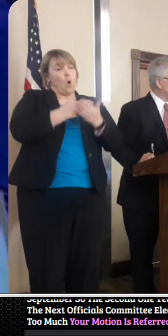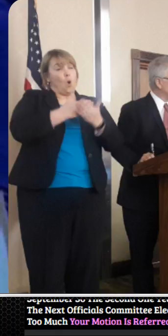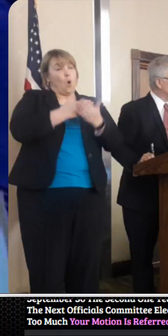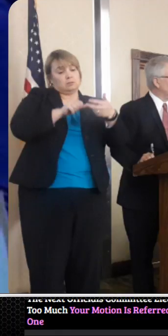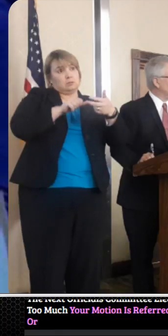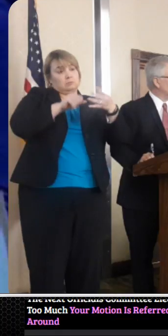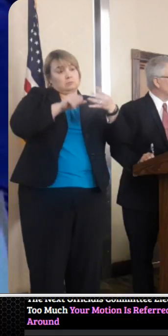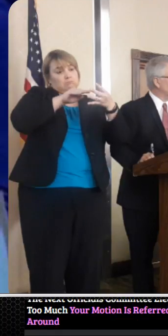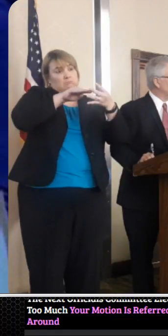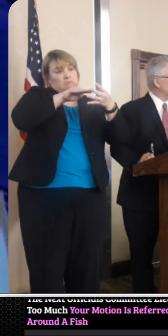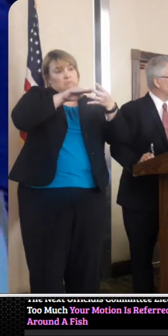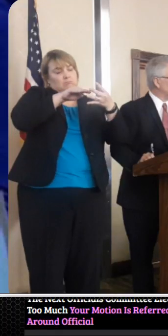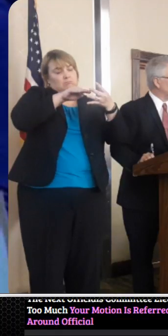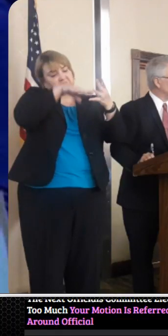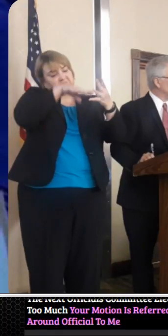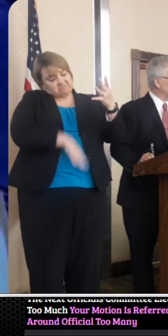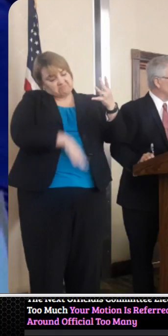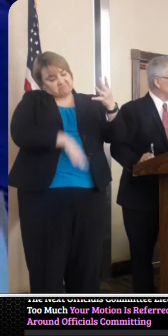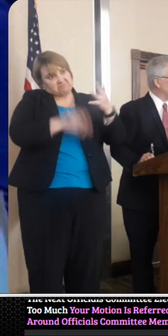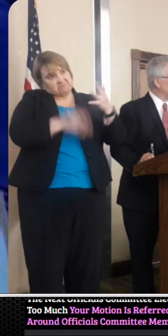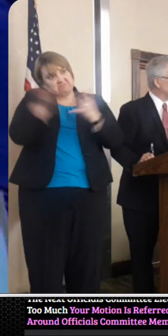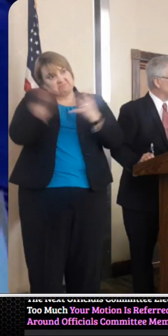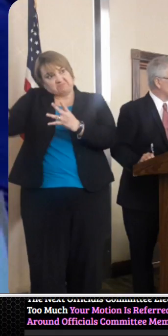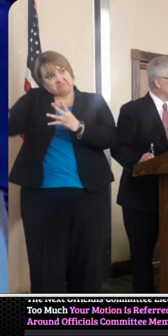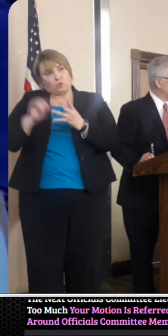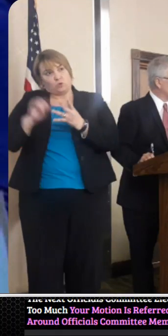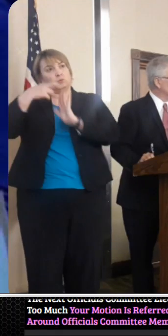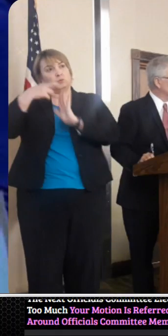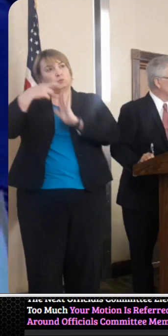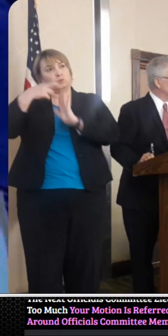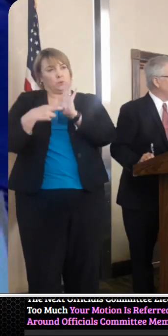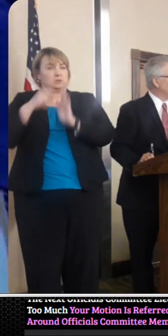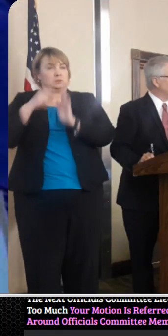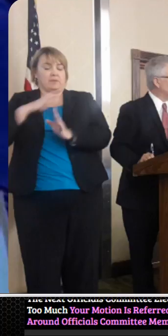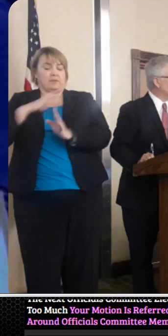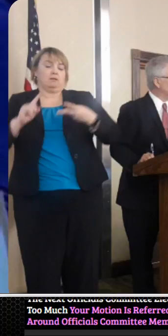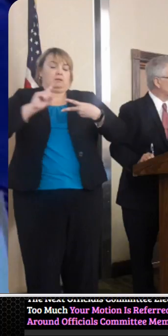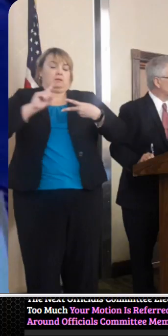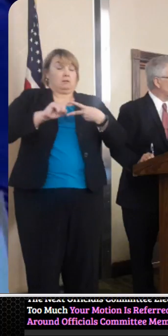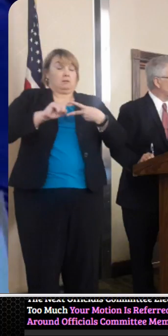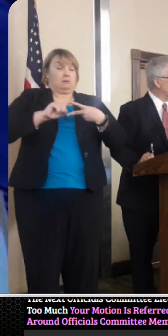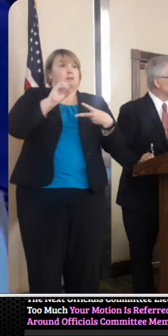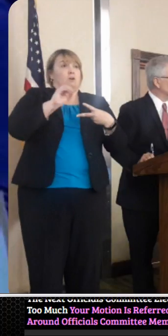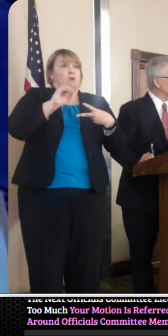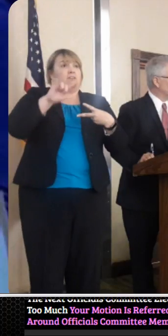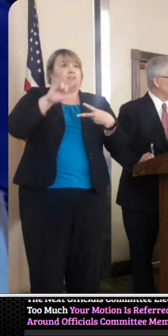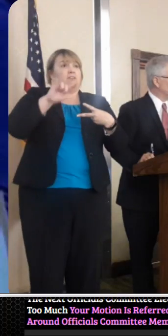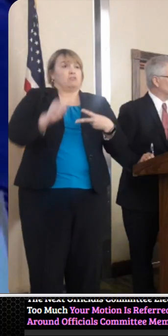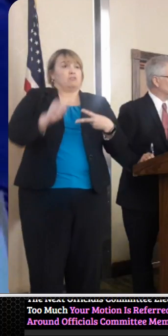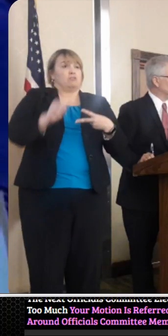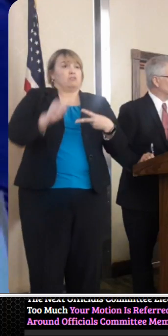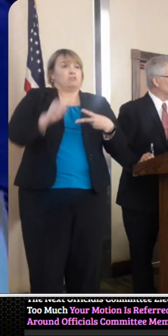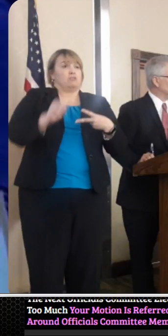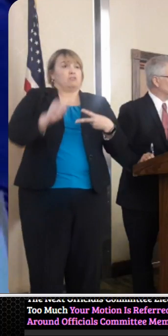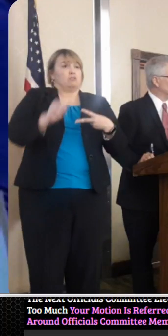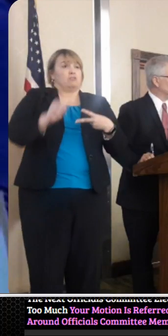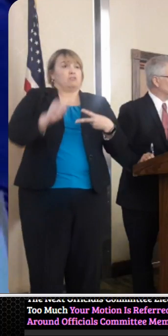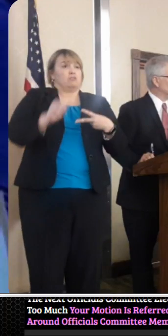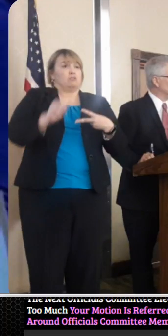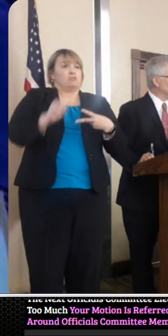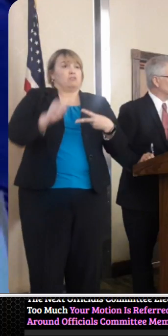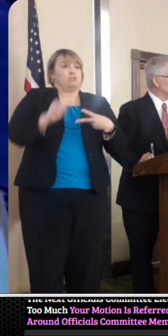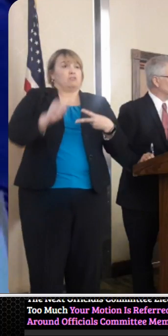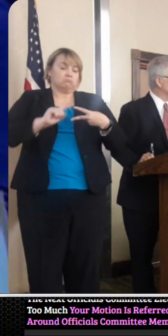one around officials committee membership qualification and the one around officials committee temporary